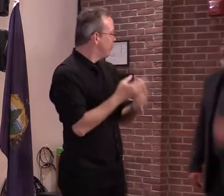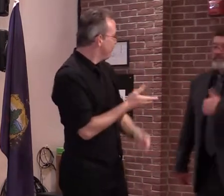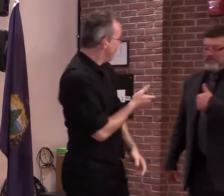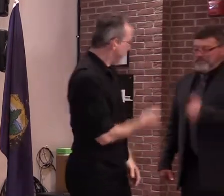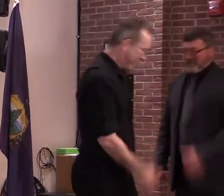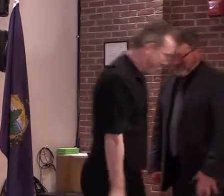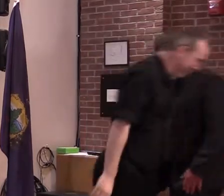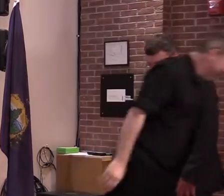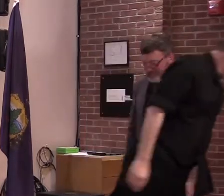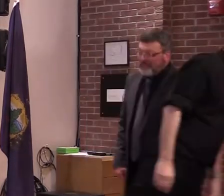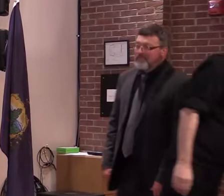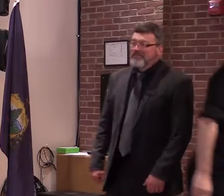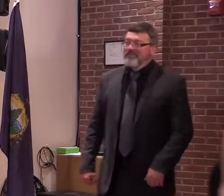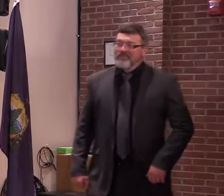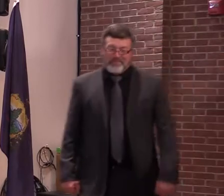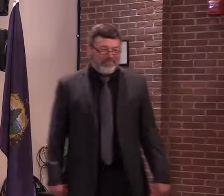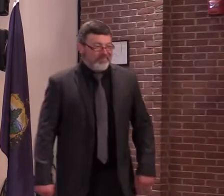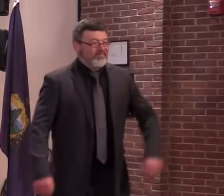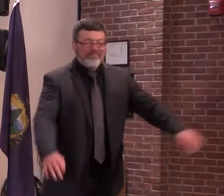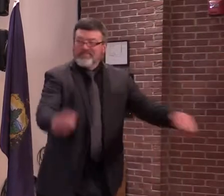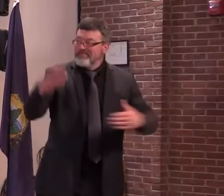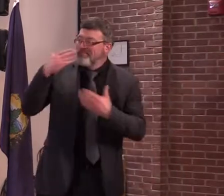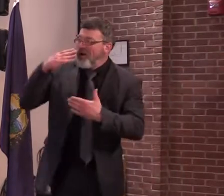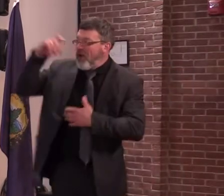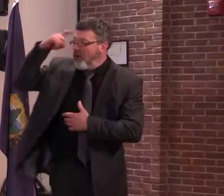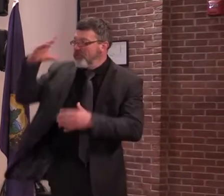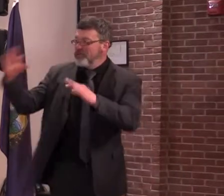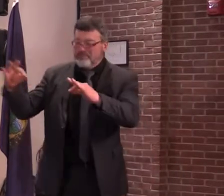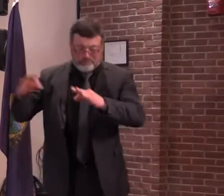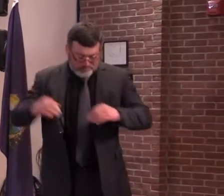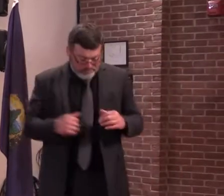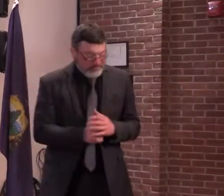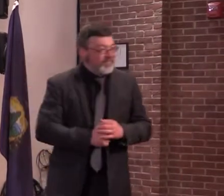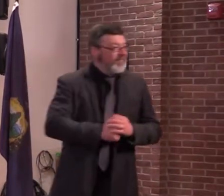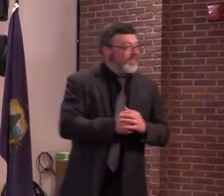Thank you, and good morning, everyone. It's afternoon now, I guess.